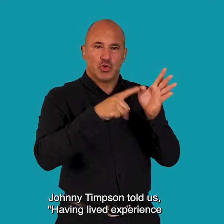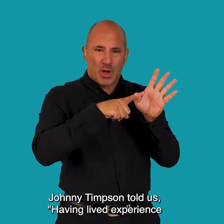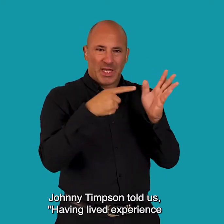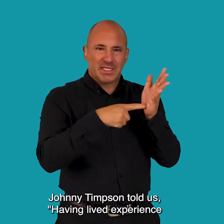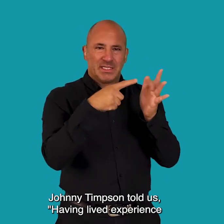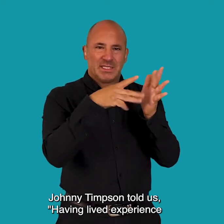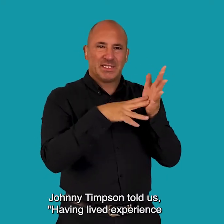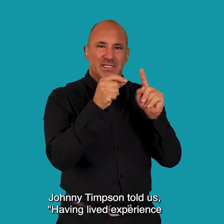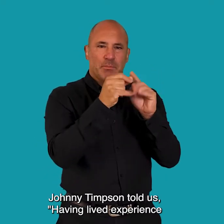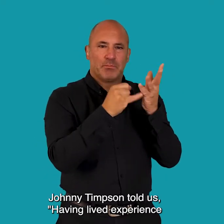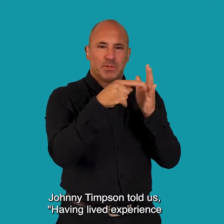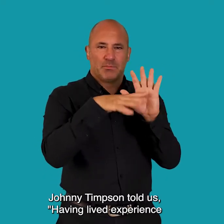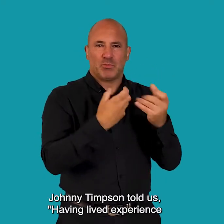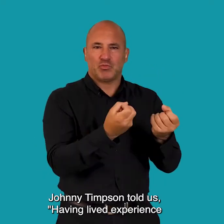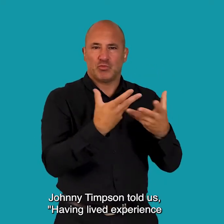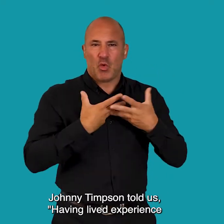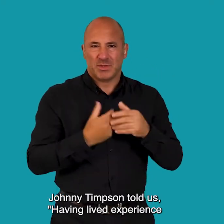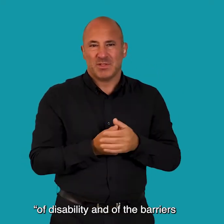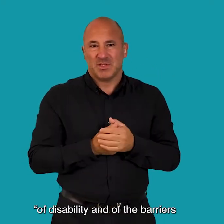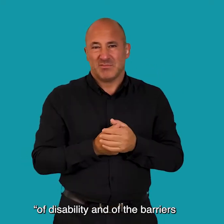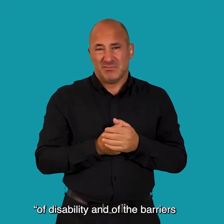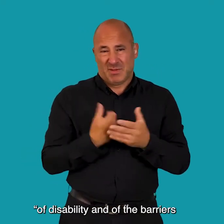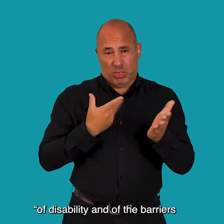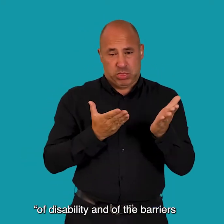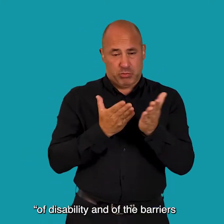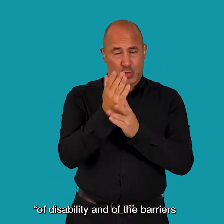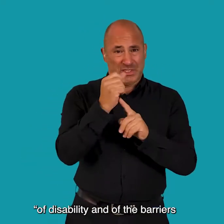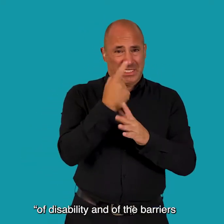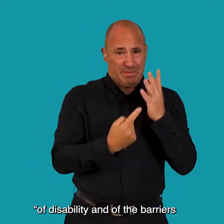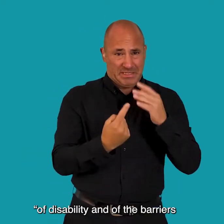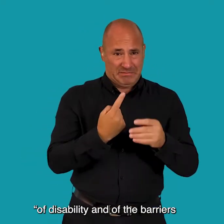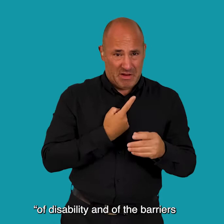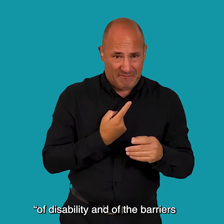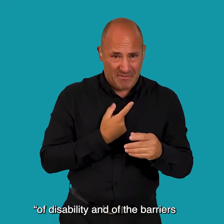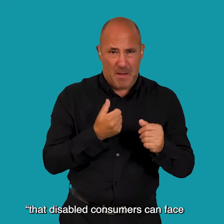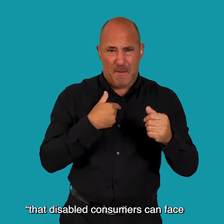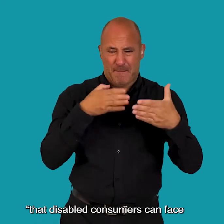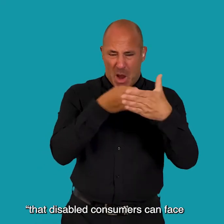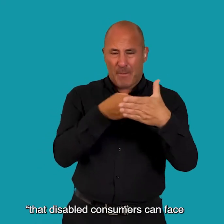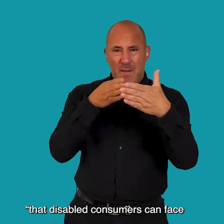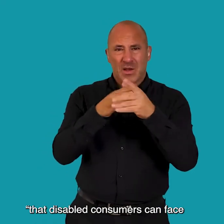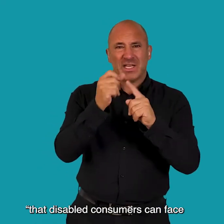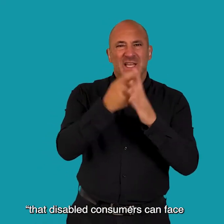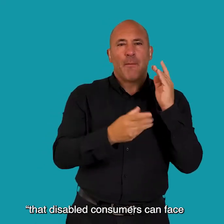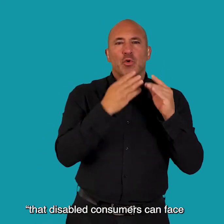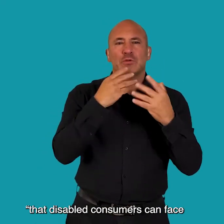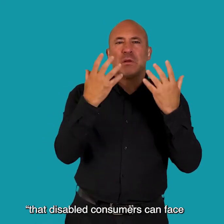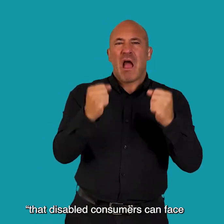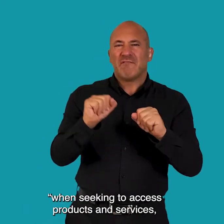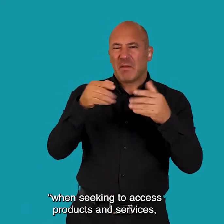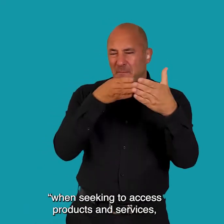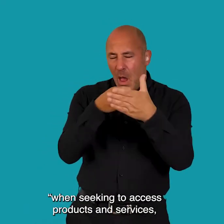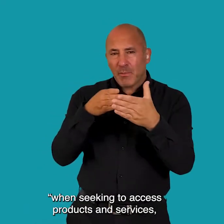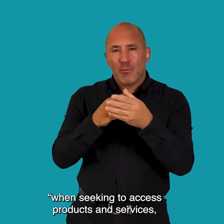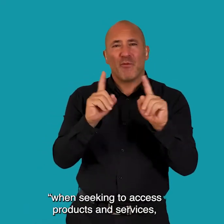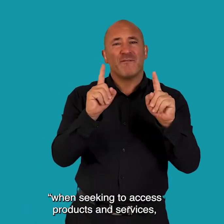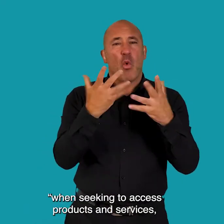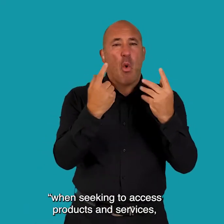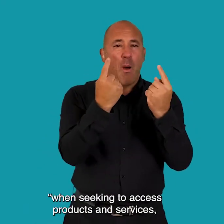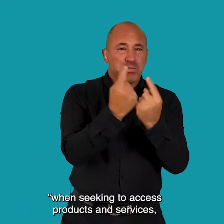us, having lived experience of disability and of the barriers that disabled consumers can face when seeking to access products